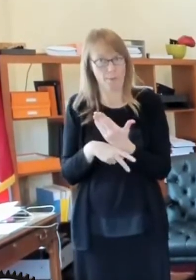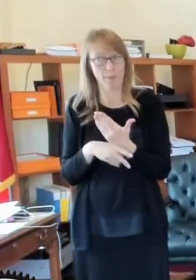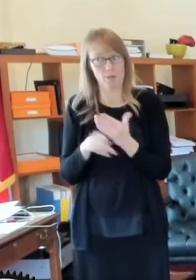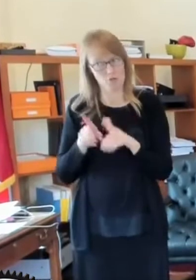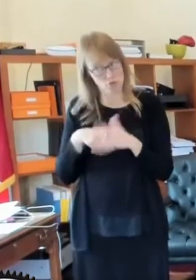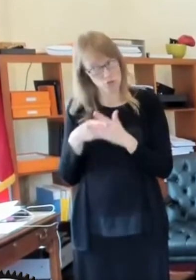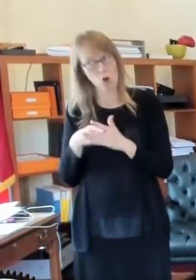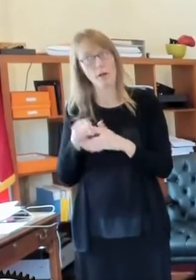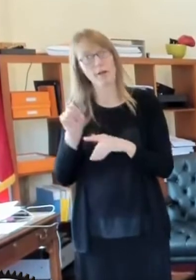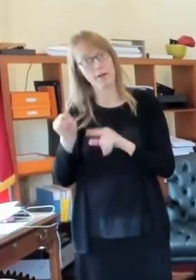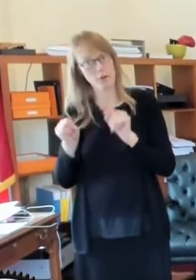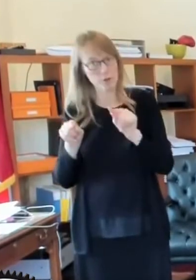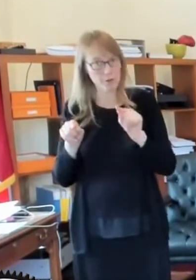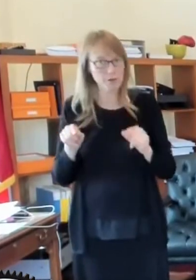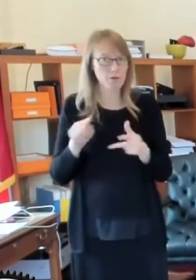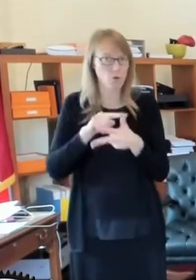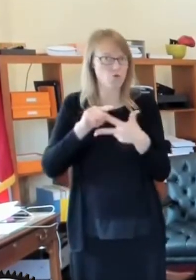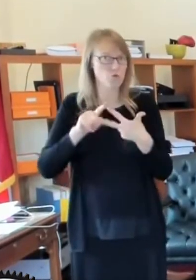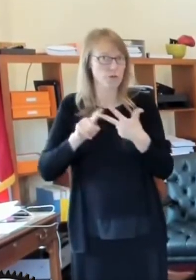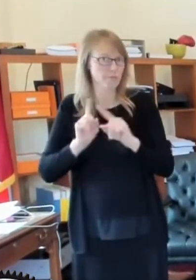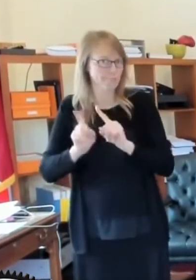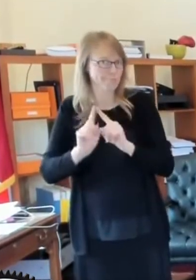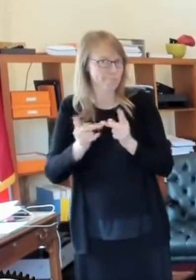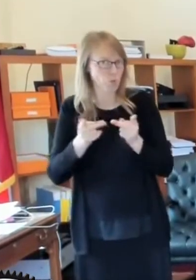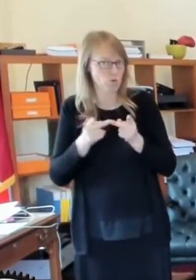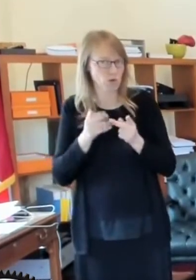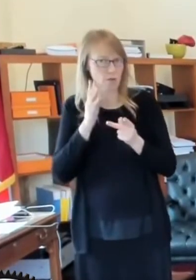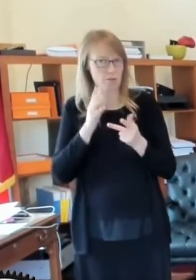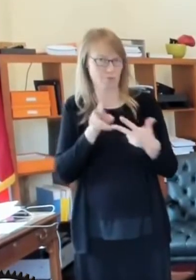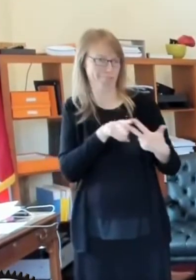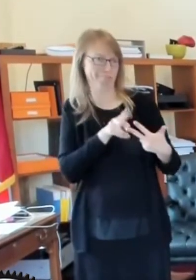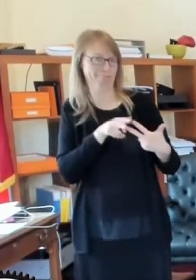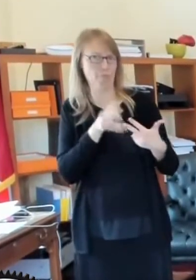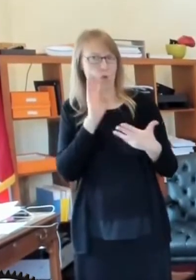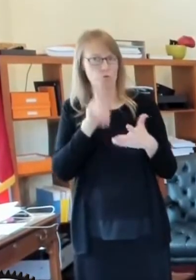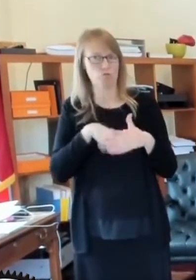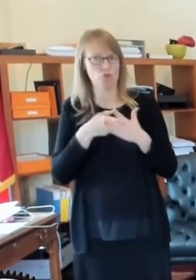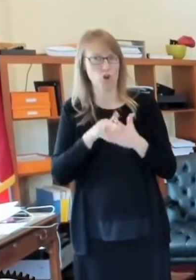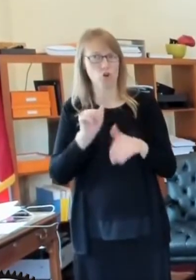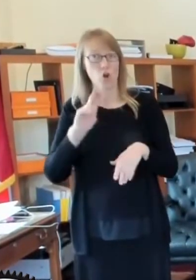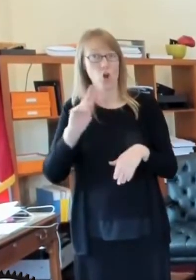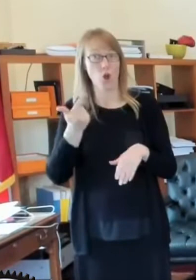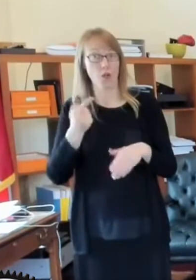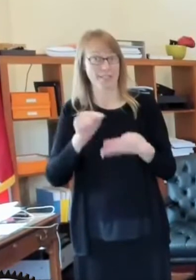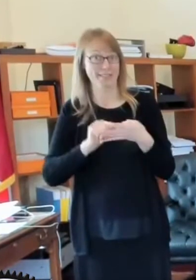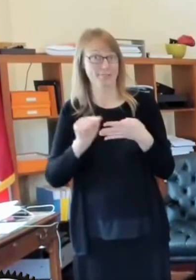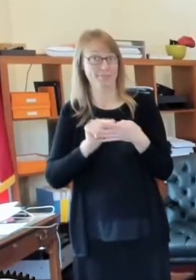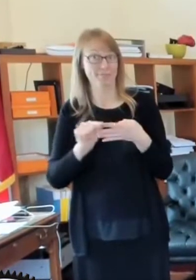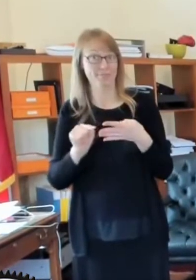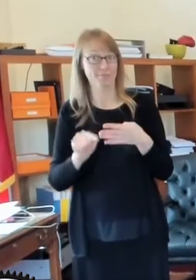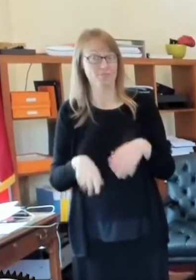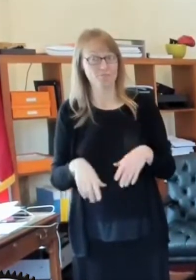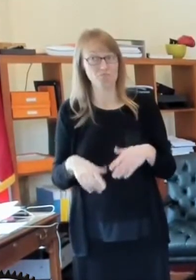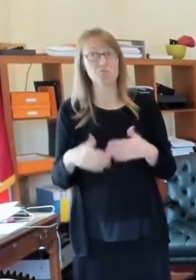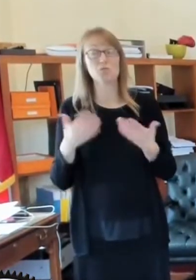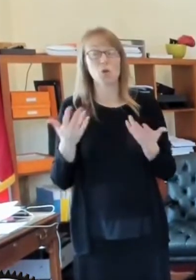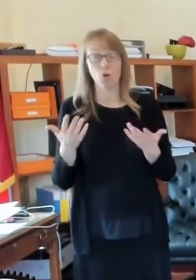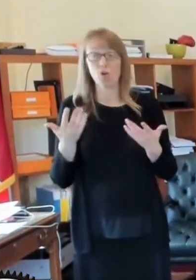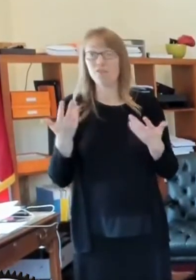here right around the 1st of August. So that's on COVID and on violence.